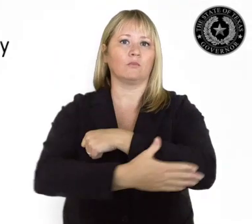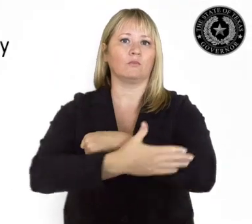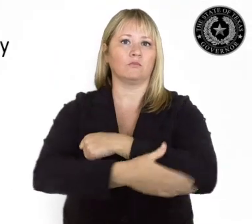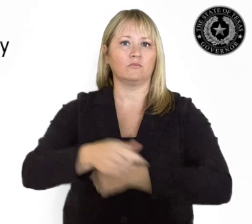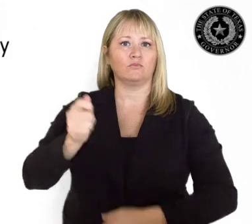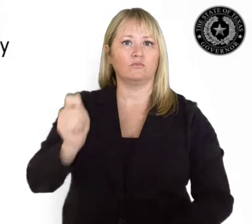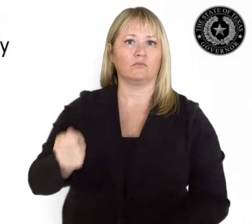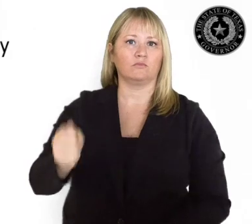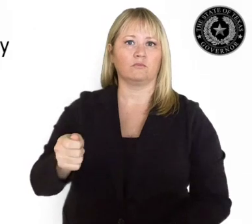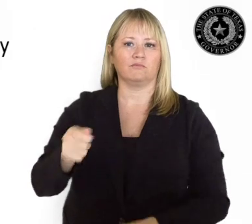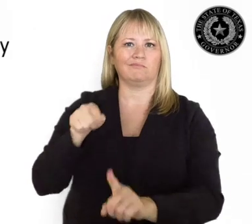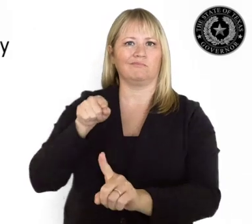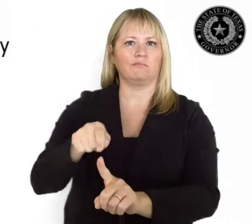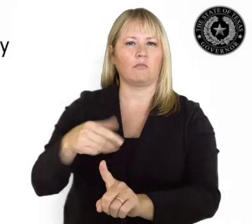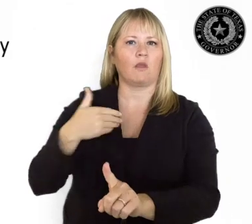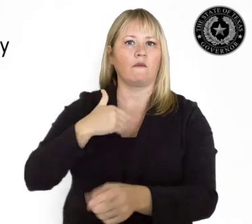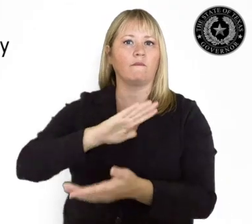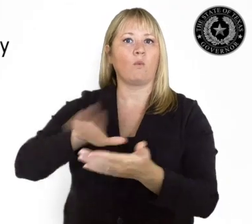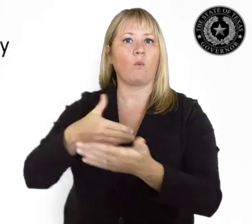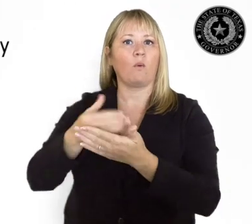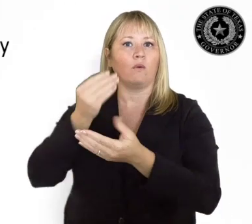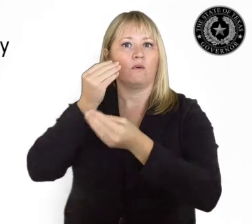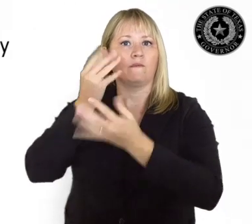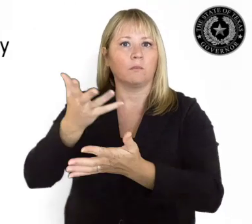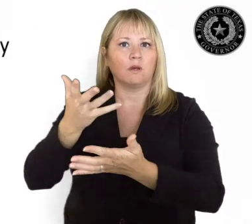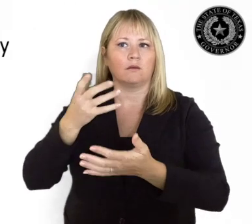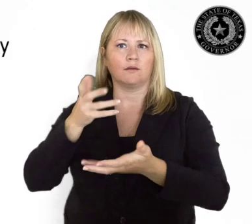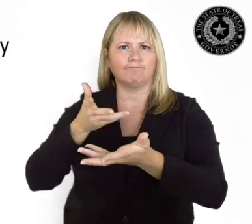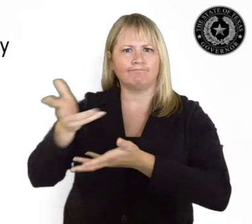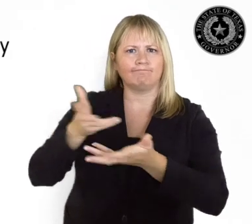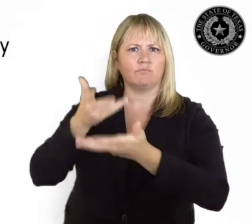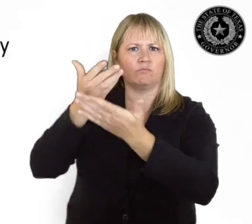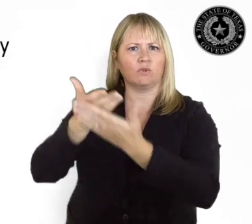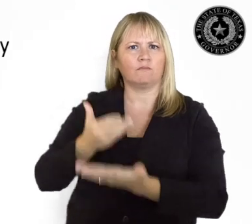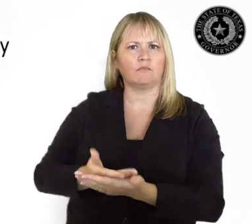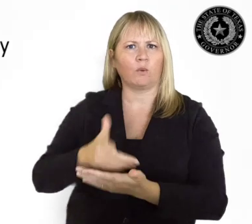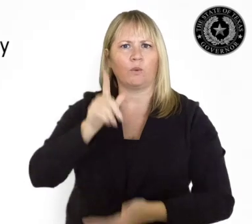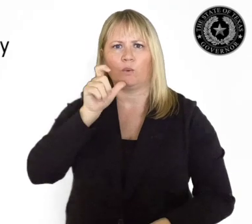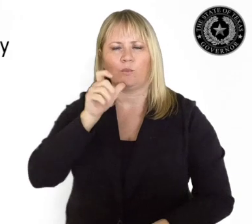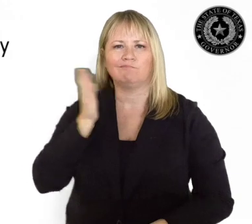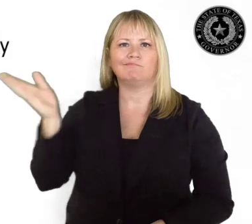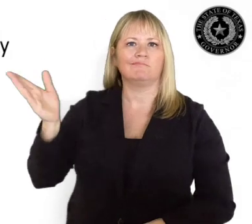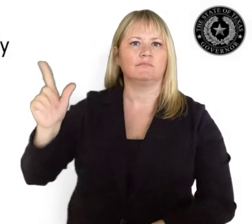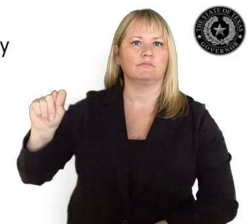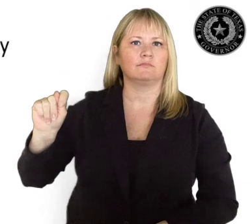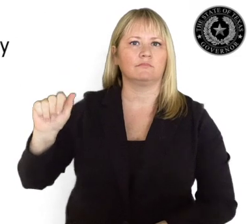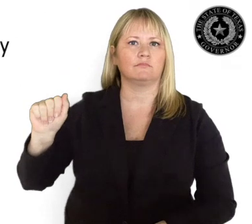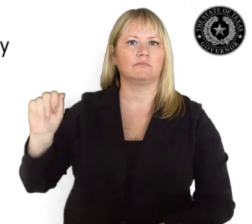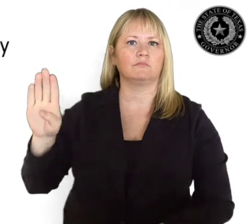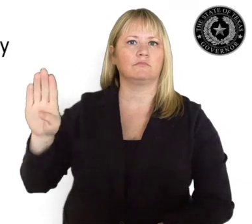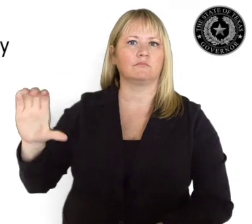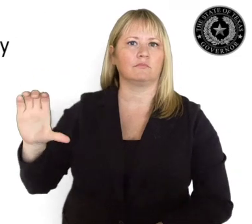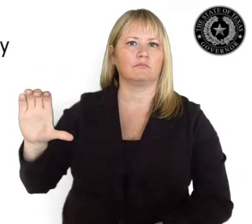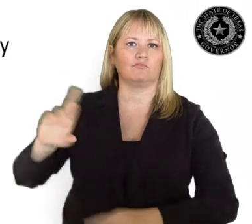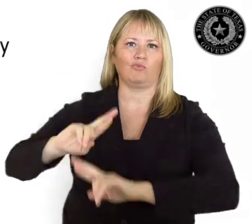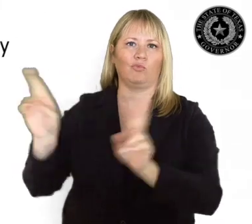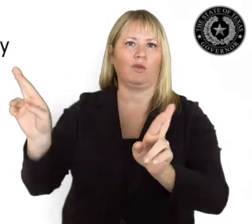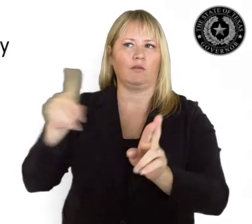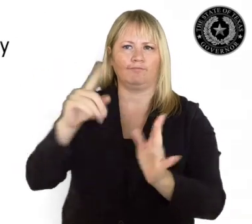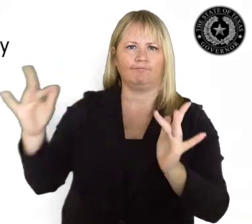And the county judge of the county in which the bar or similar establishment is located also files the requisite form